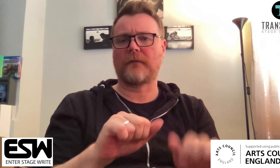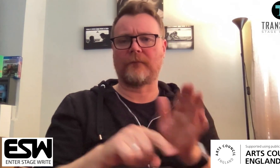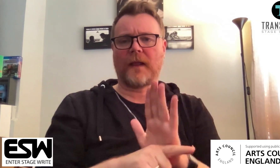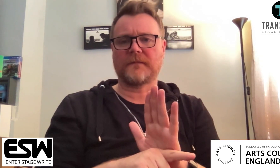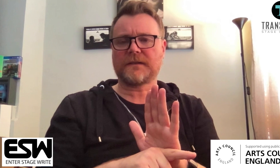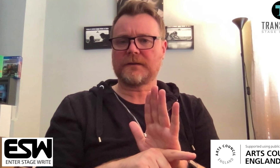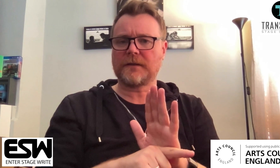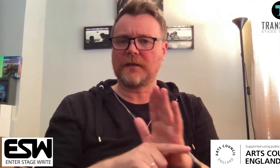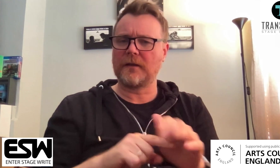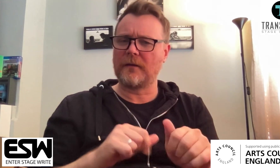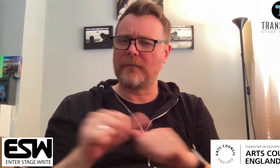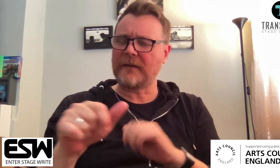absolutely love.